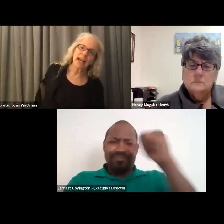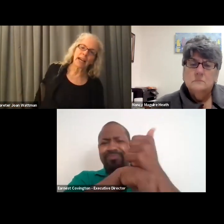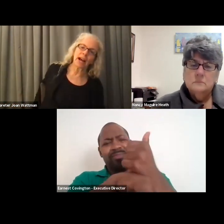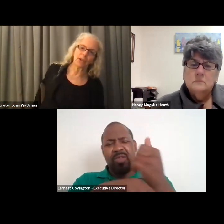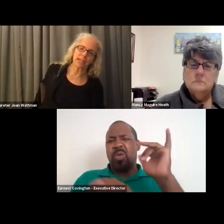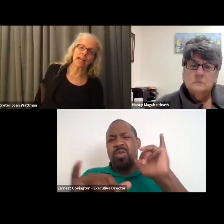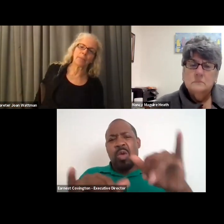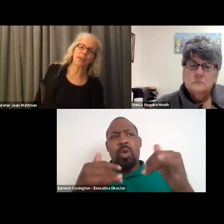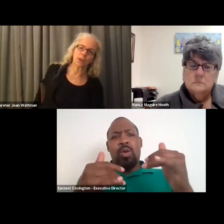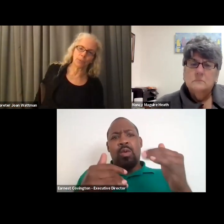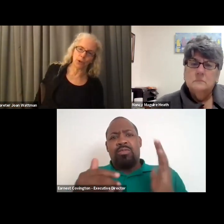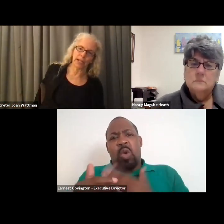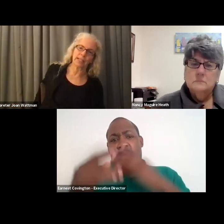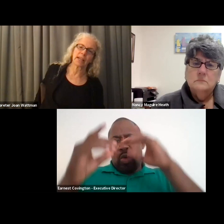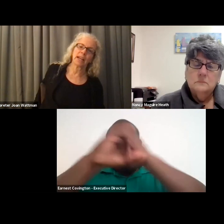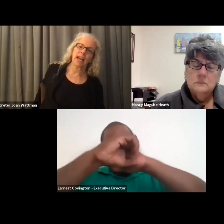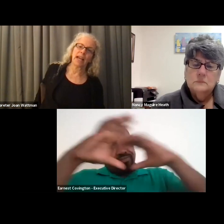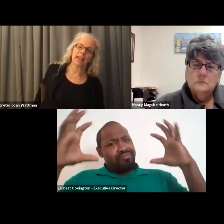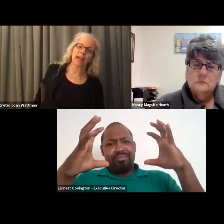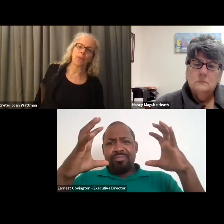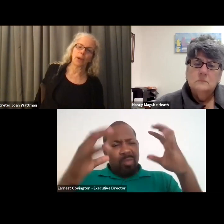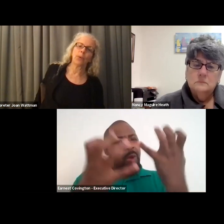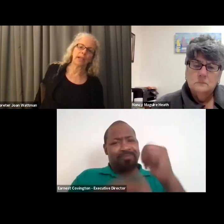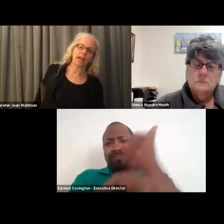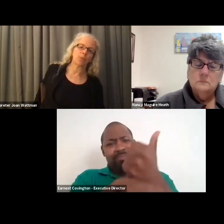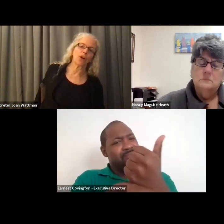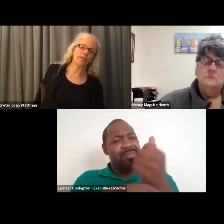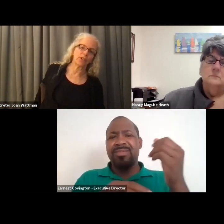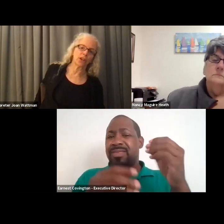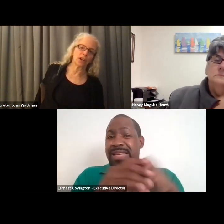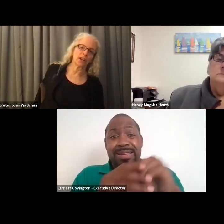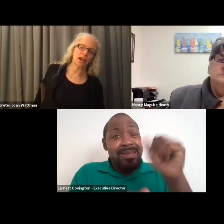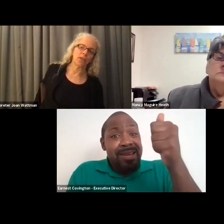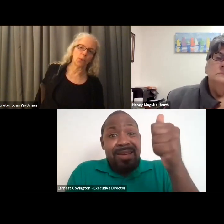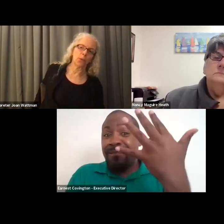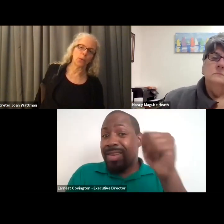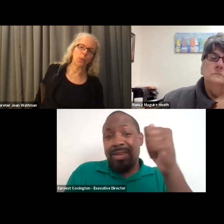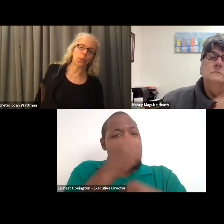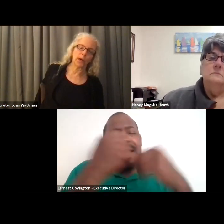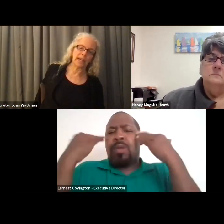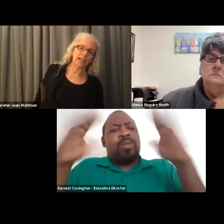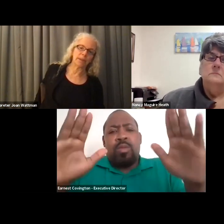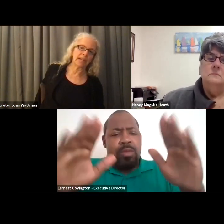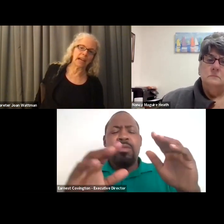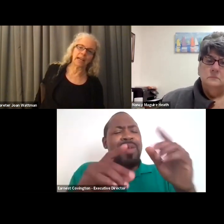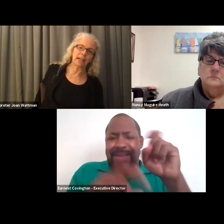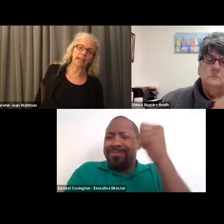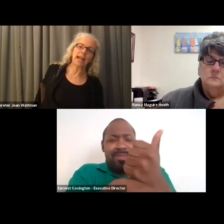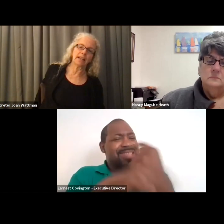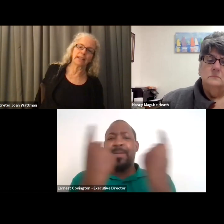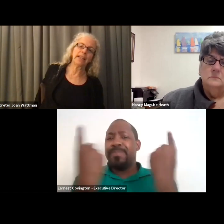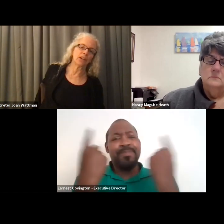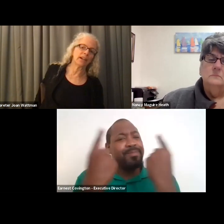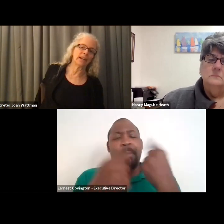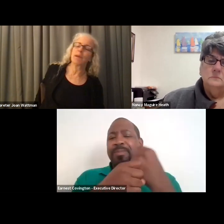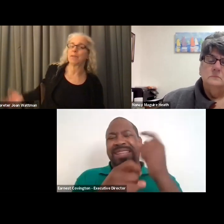states and how it has helped their communities. And that way we'd get a broader vision of what would need to be